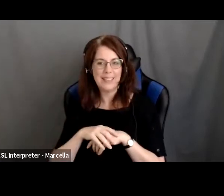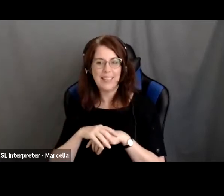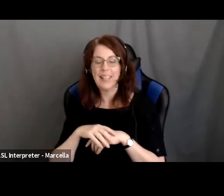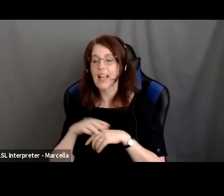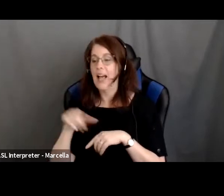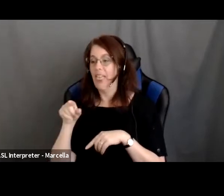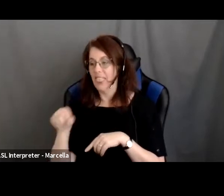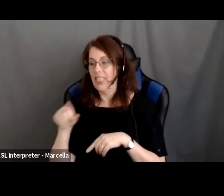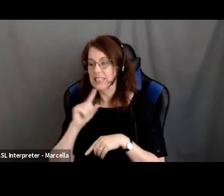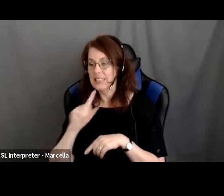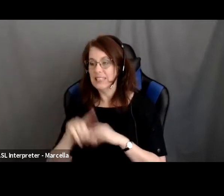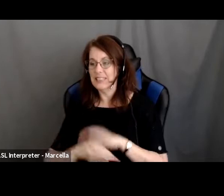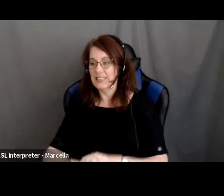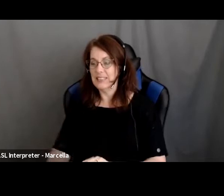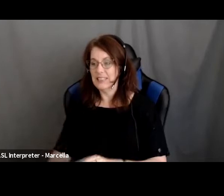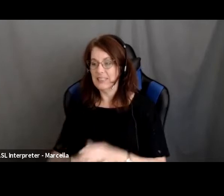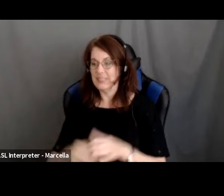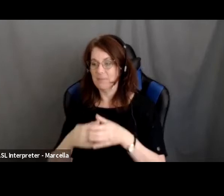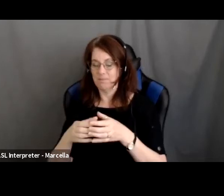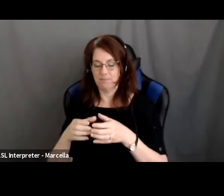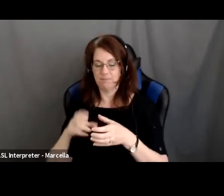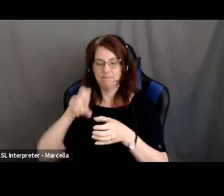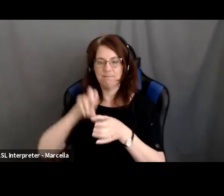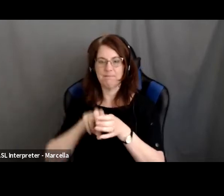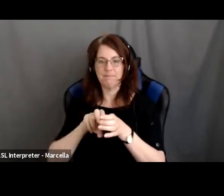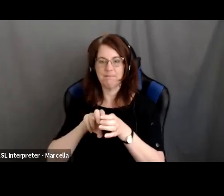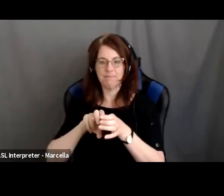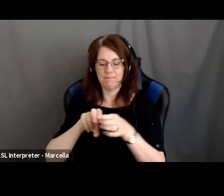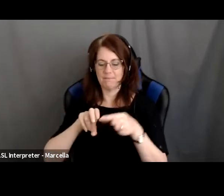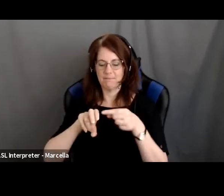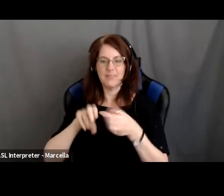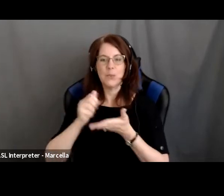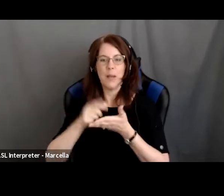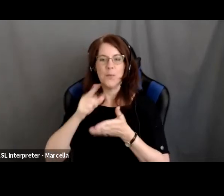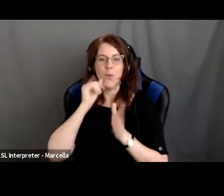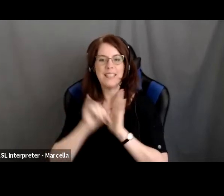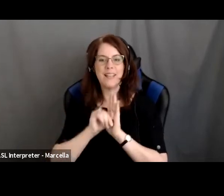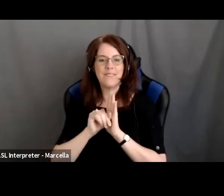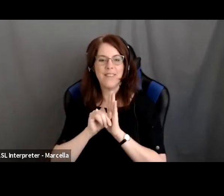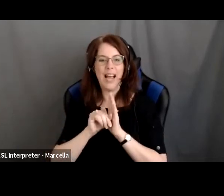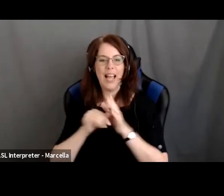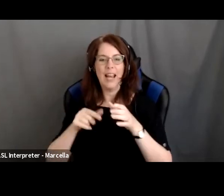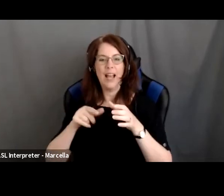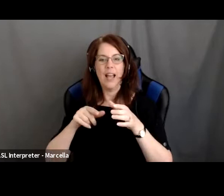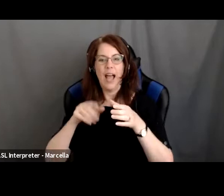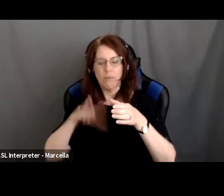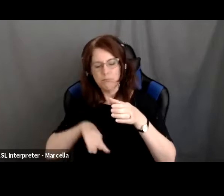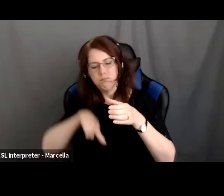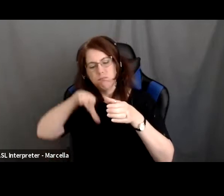is a device for helping you identify the liquid level.